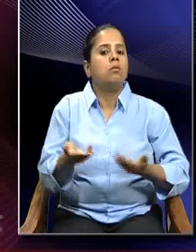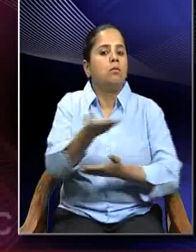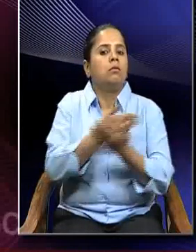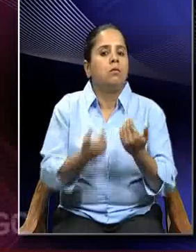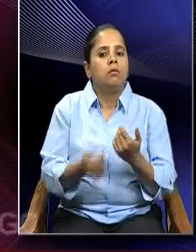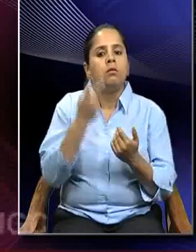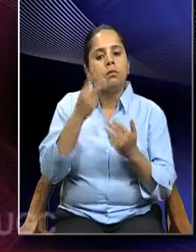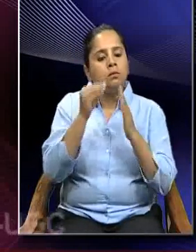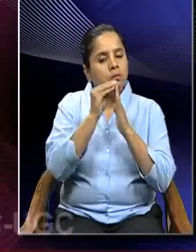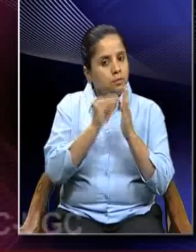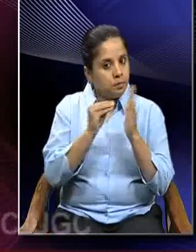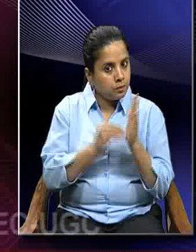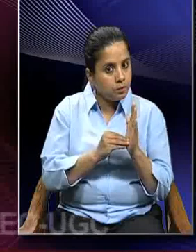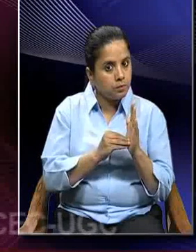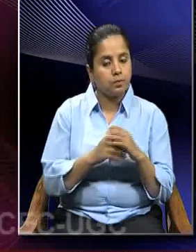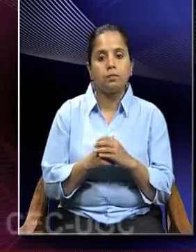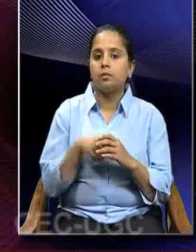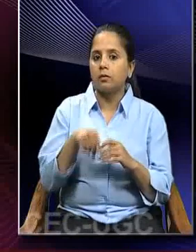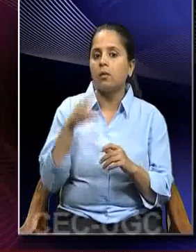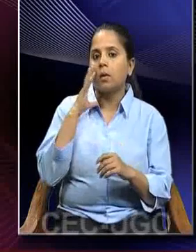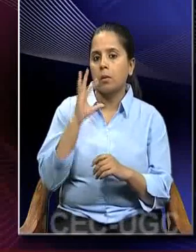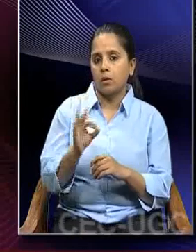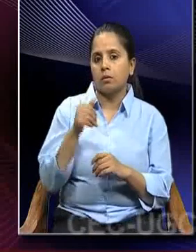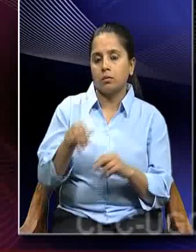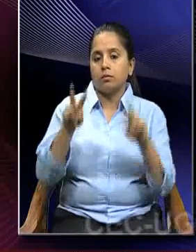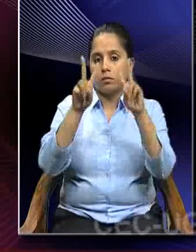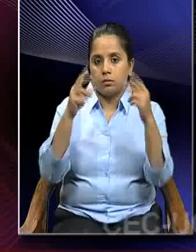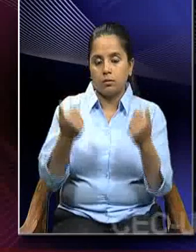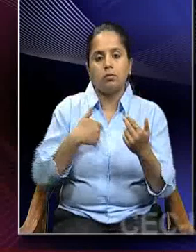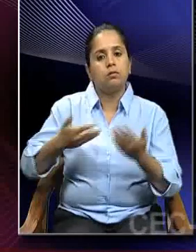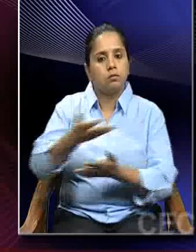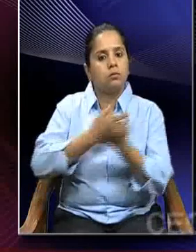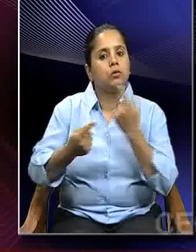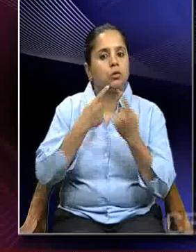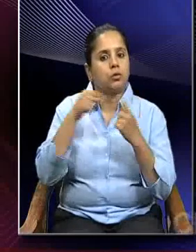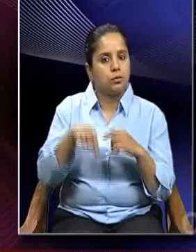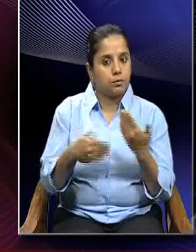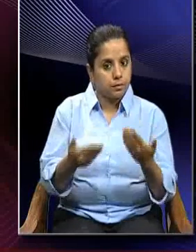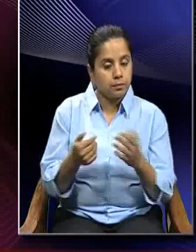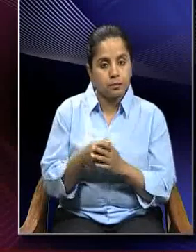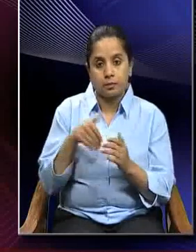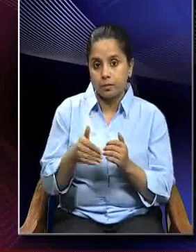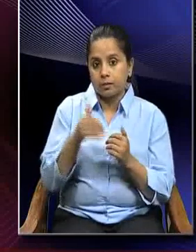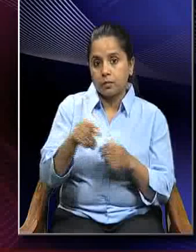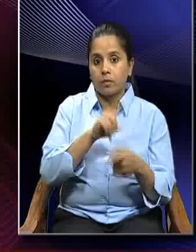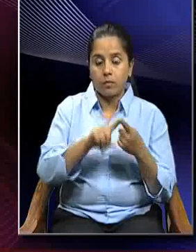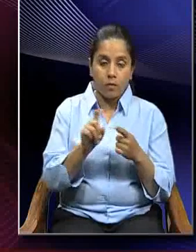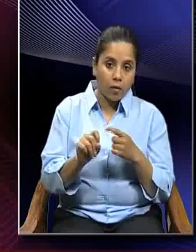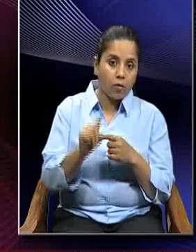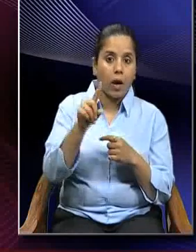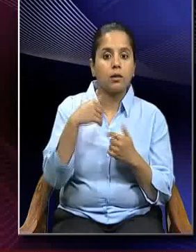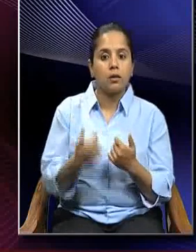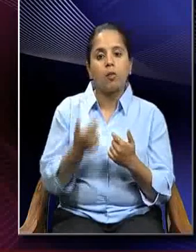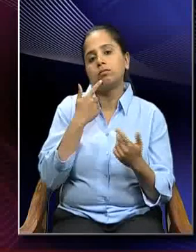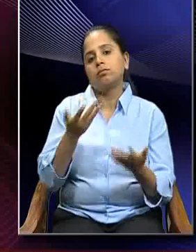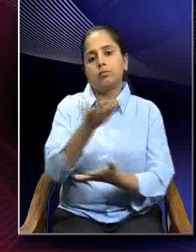as the important aspect of our discussion today. That is going to be the first step of our